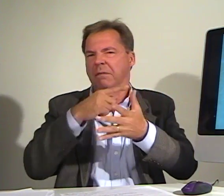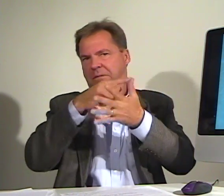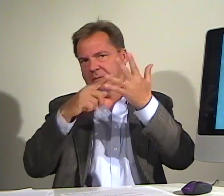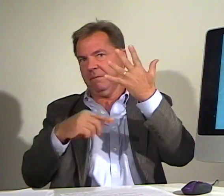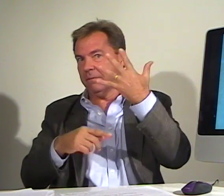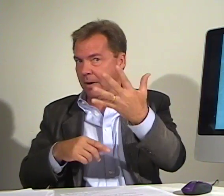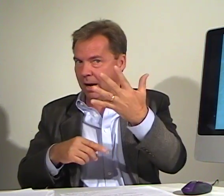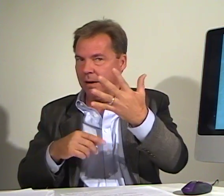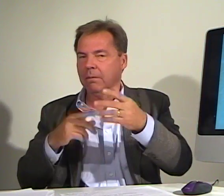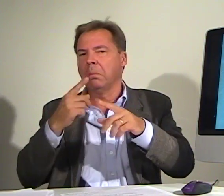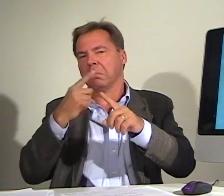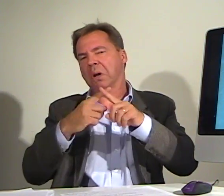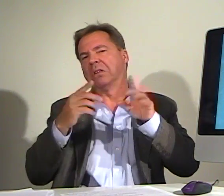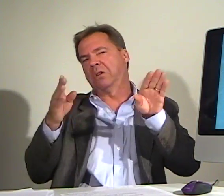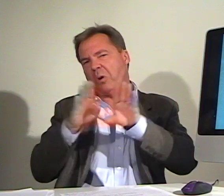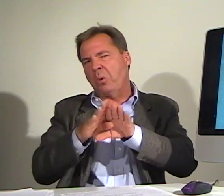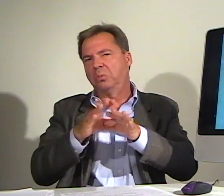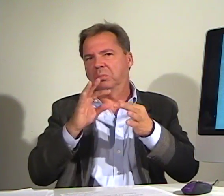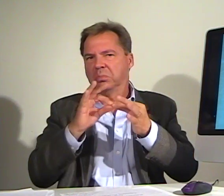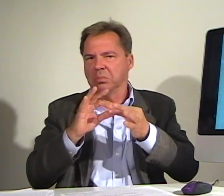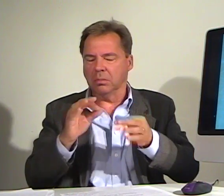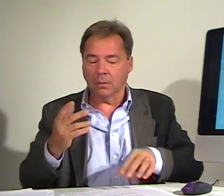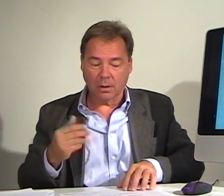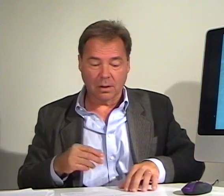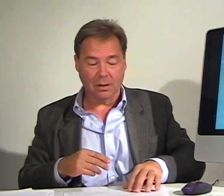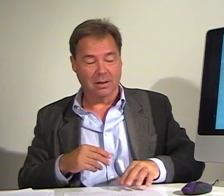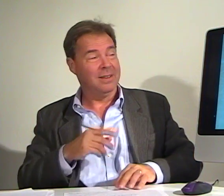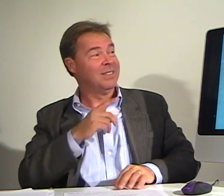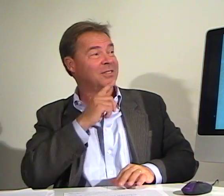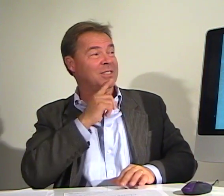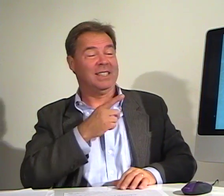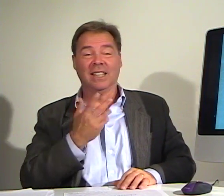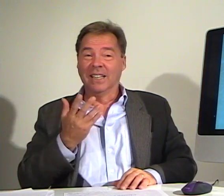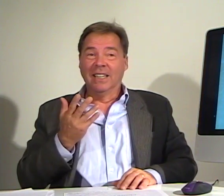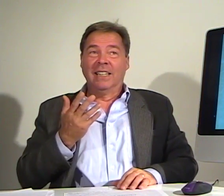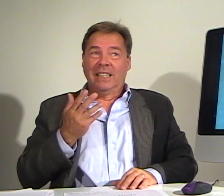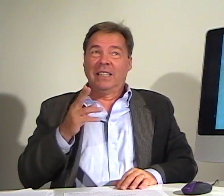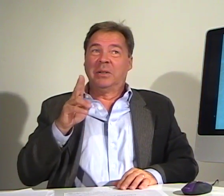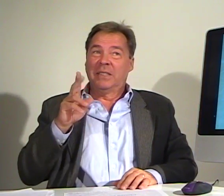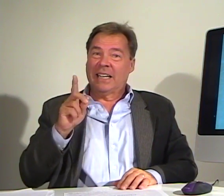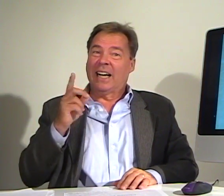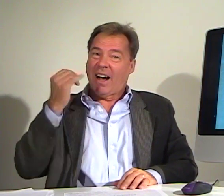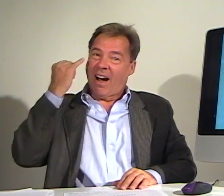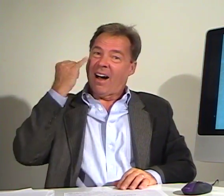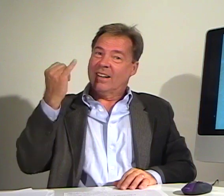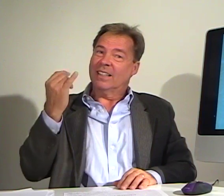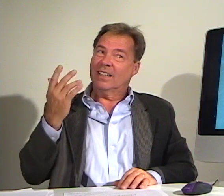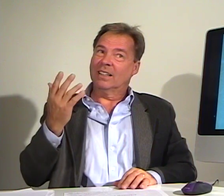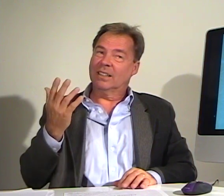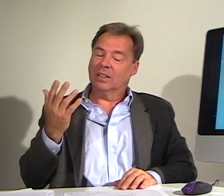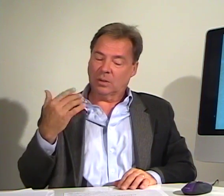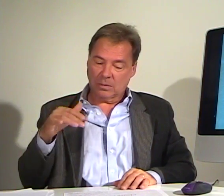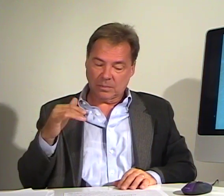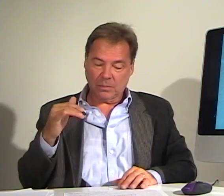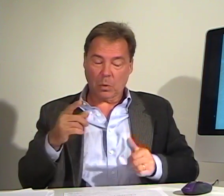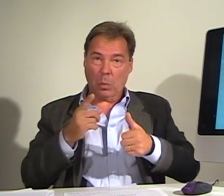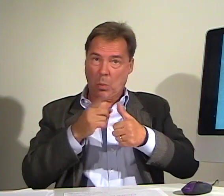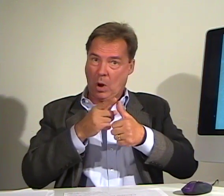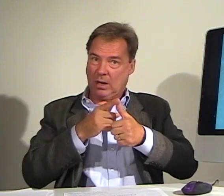So in conclusion, there's a couple recommendations that I'd like to close with. So we've seen and discussed